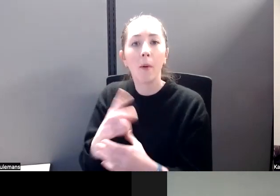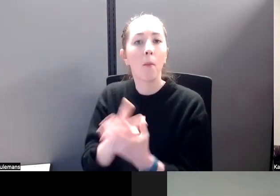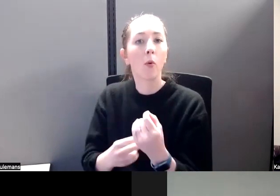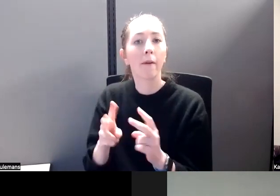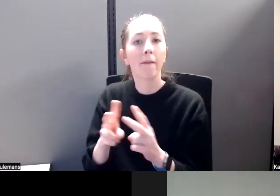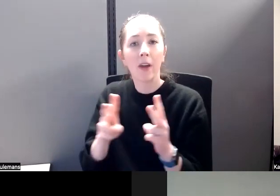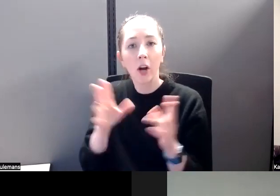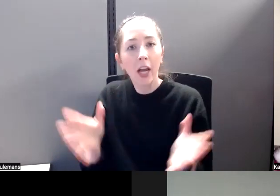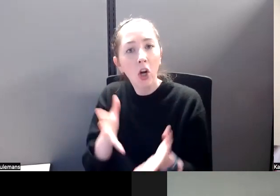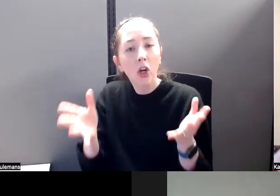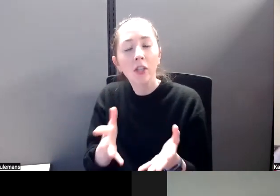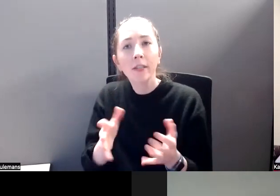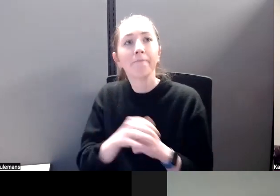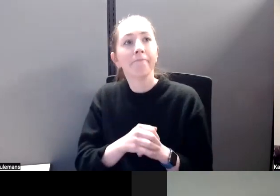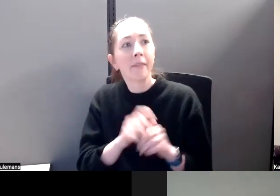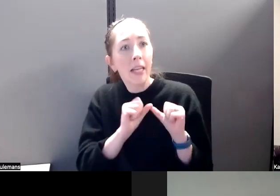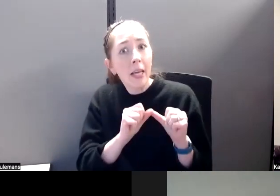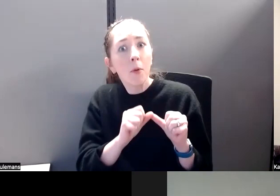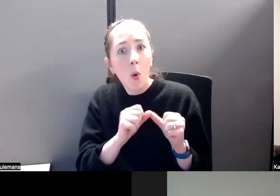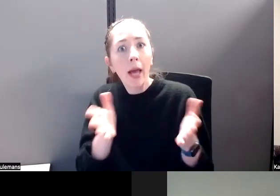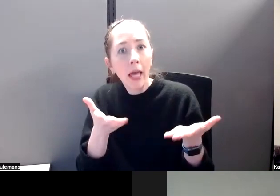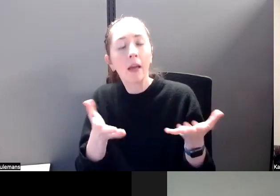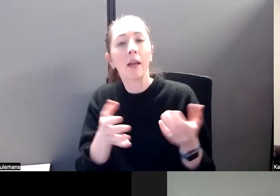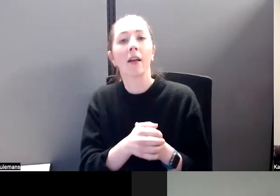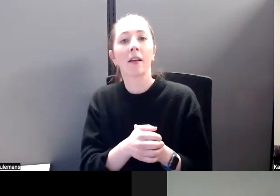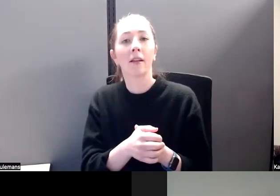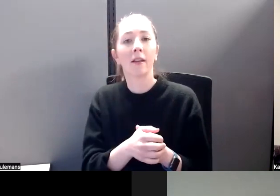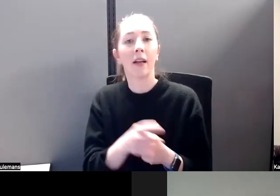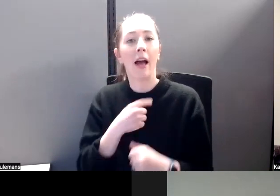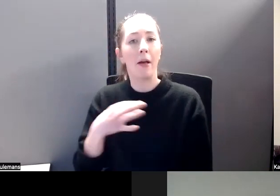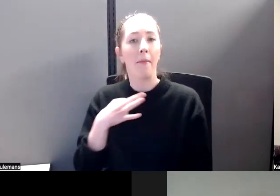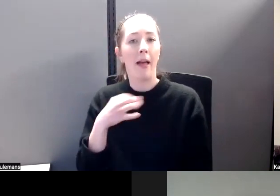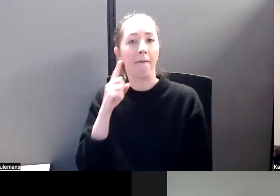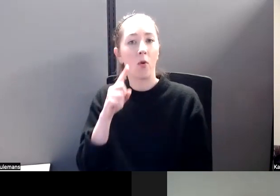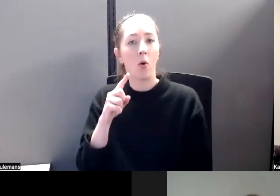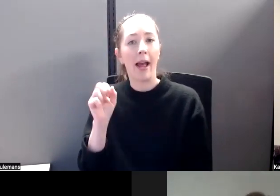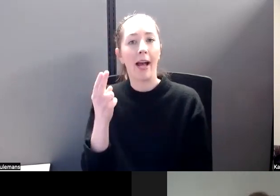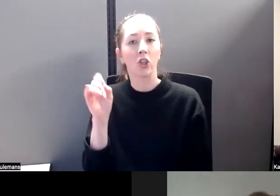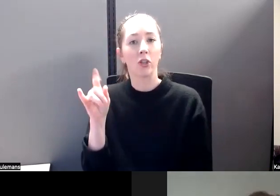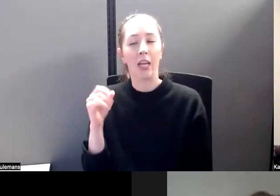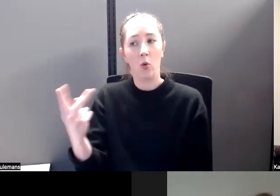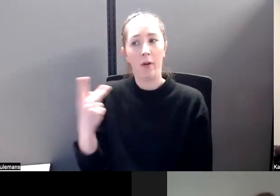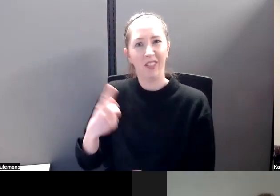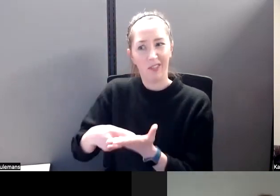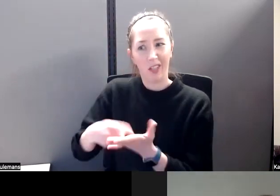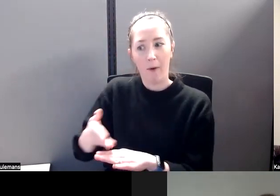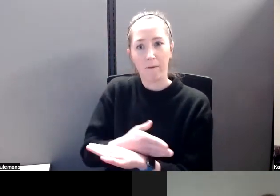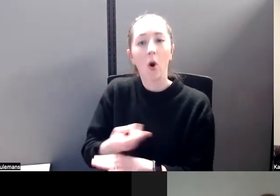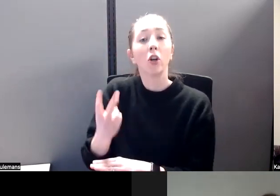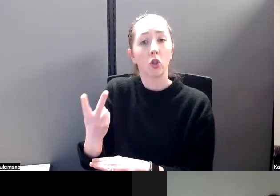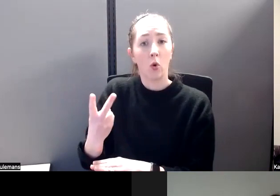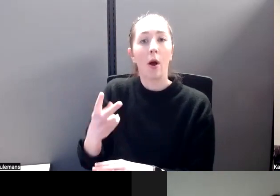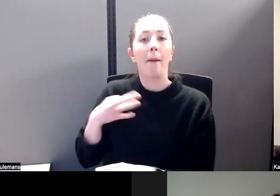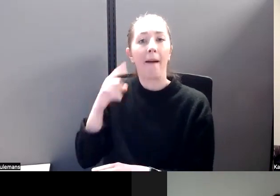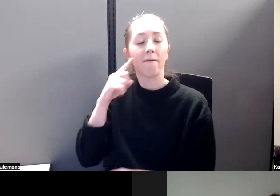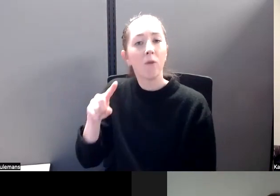encouraging. And they kept saying, hey, keep going. You know, I've applied for, Ashley and I have talked about this before in another podcast, but her and I have both applied